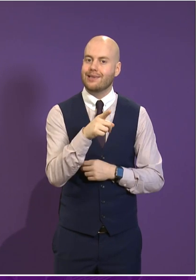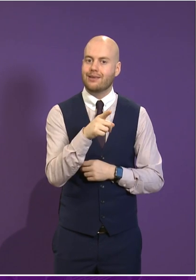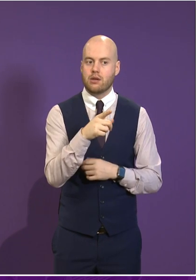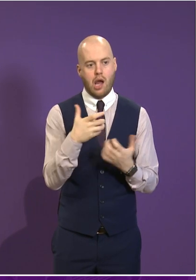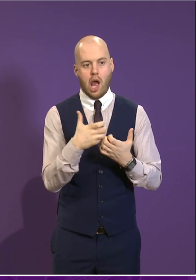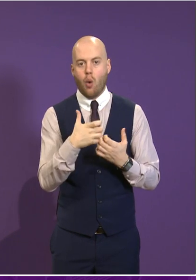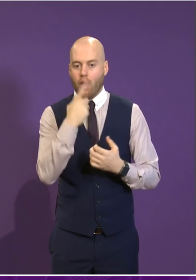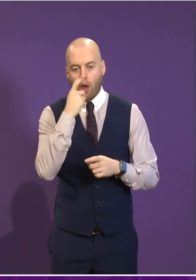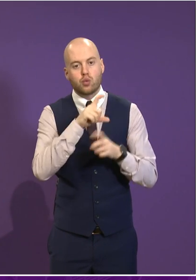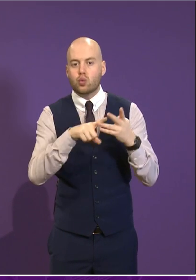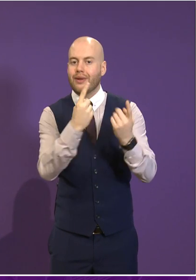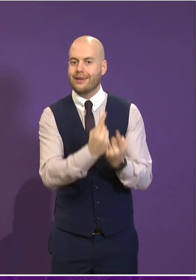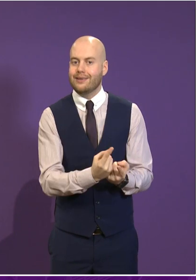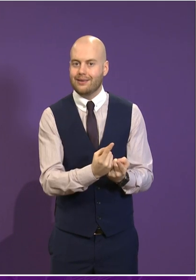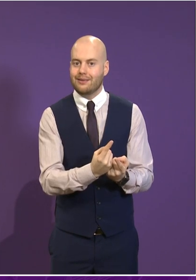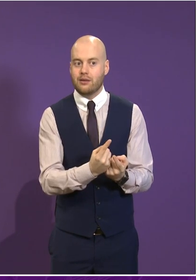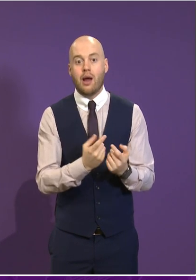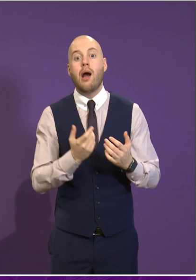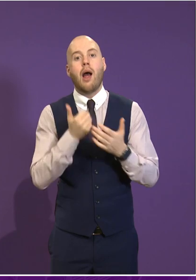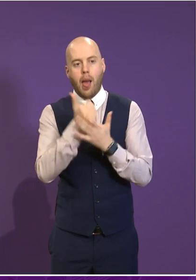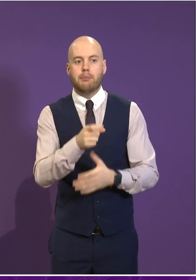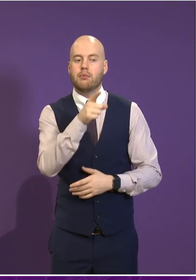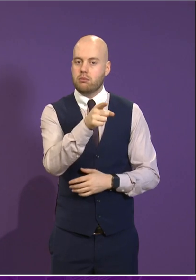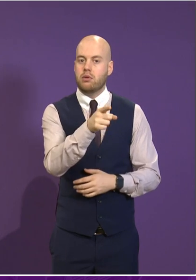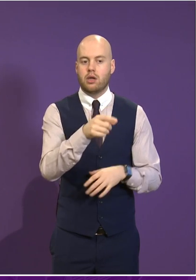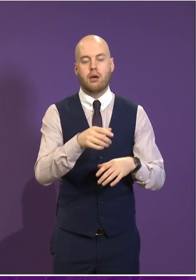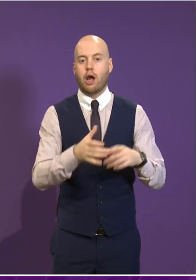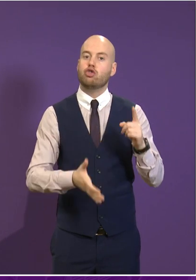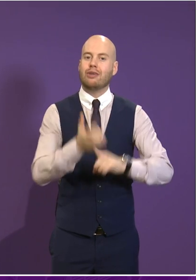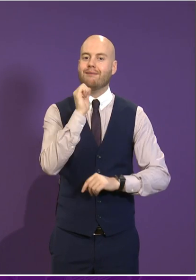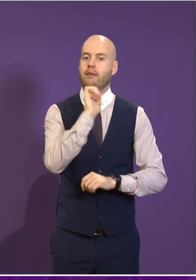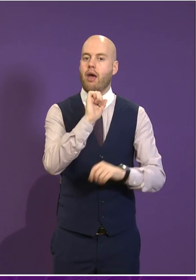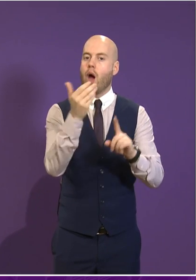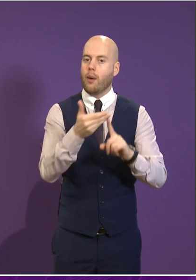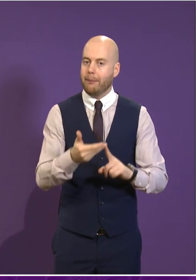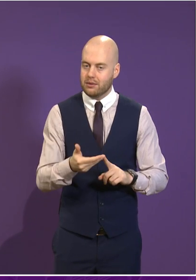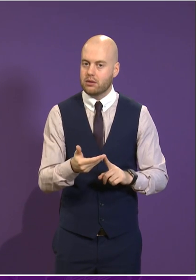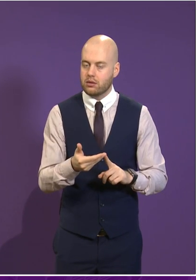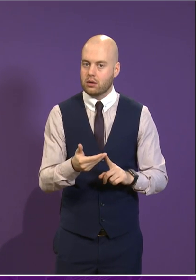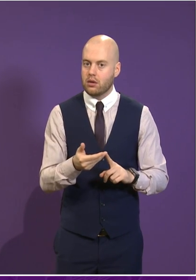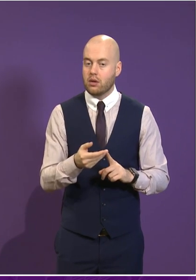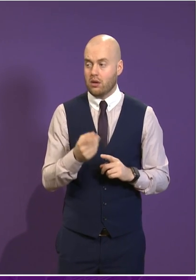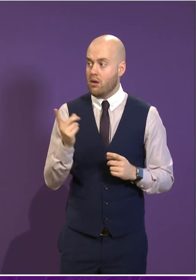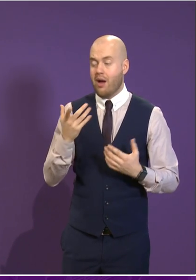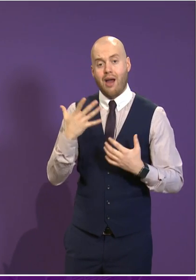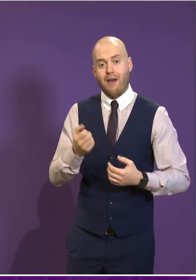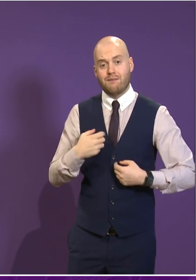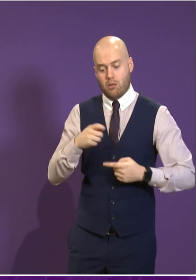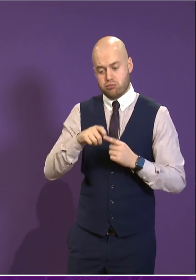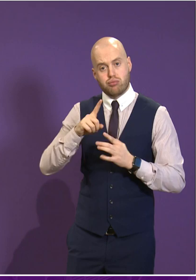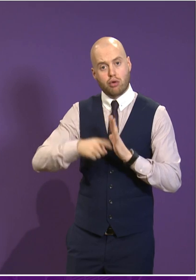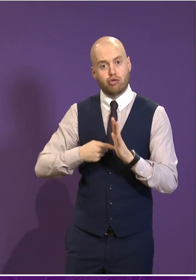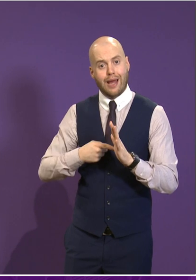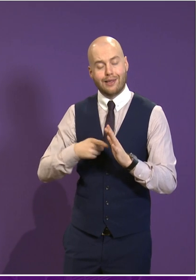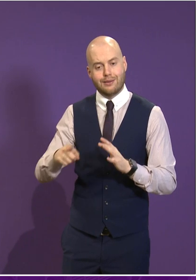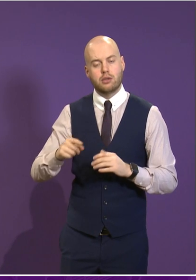quality outcomes. And we do have a project, SNEEP, Scottish National Equality Improvement